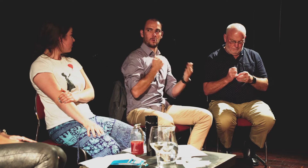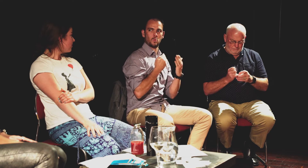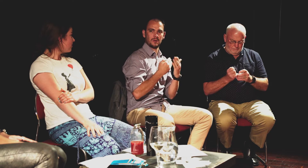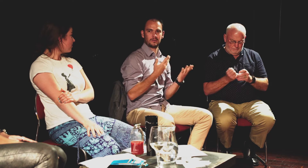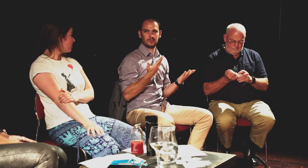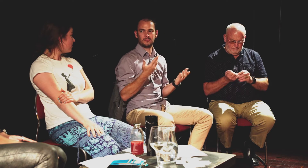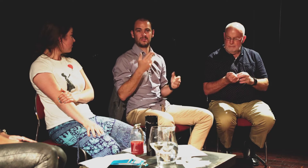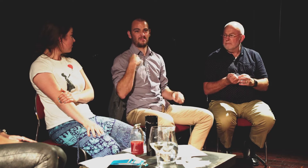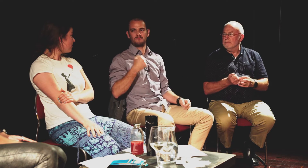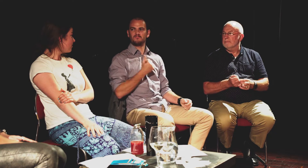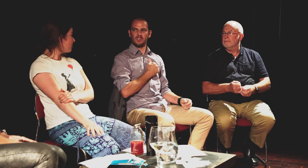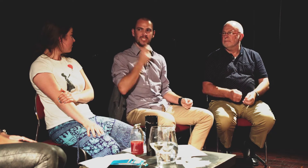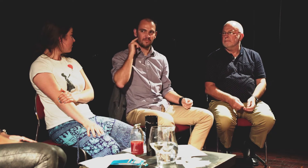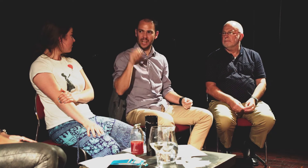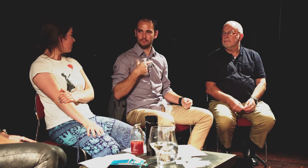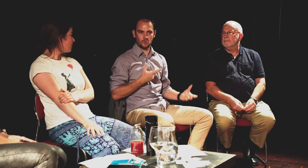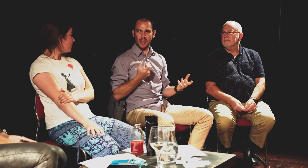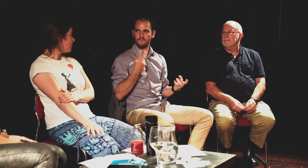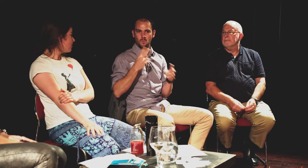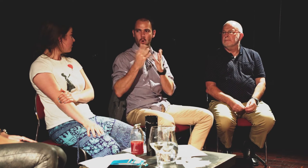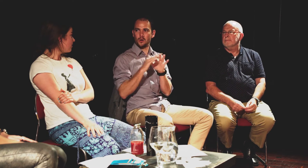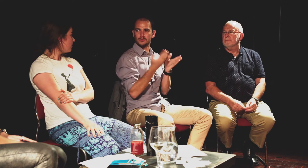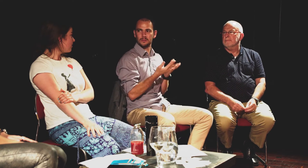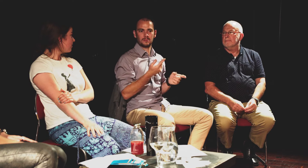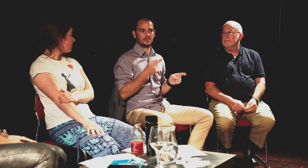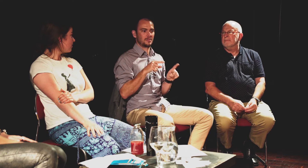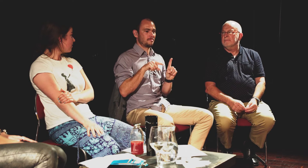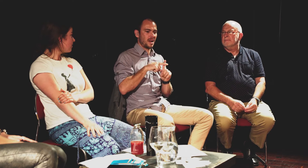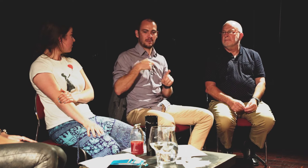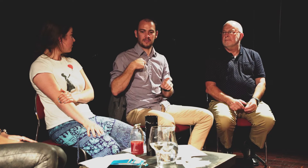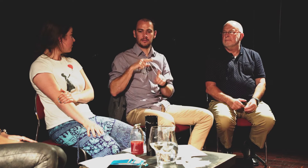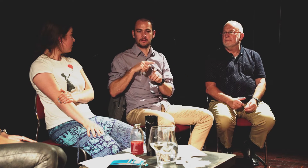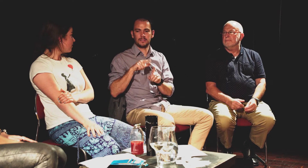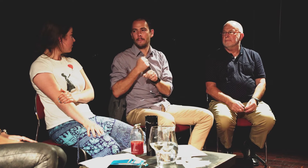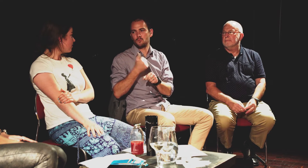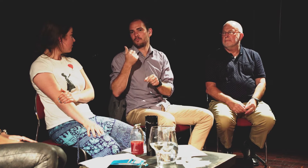So yeah, just that automatic connection, and I feel a lot more deaf now,